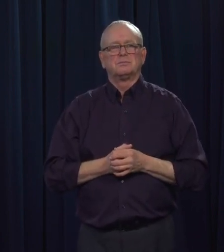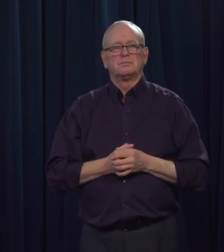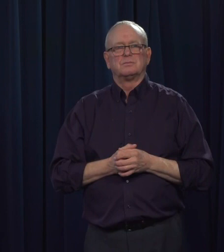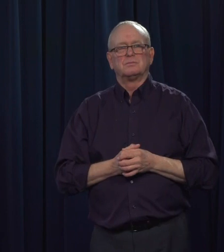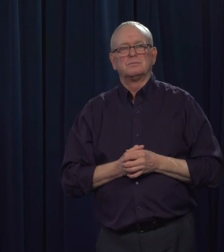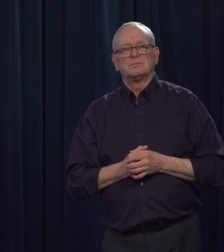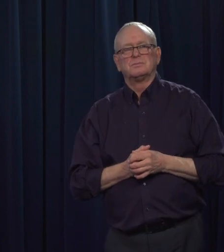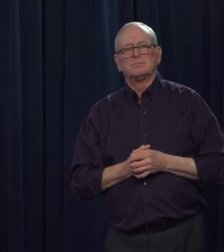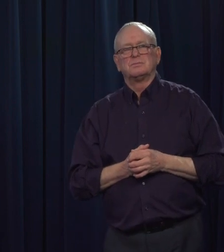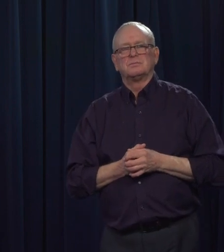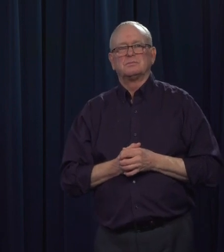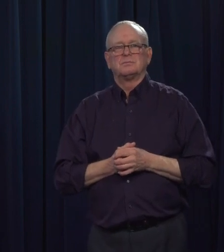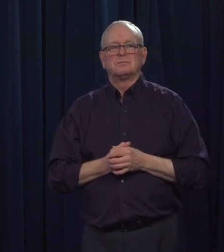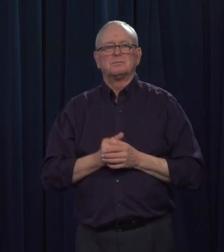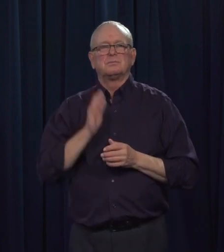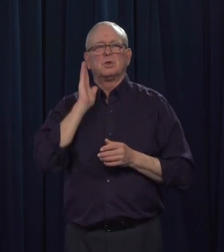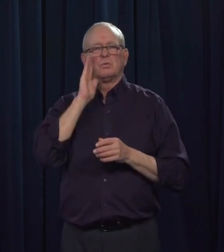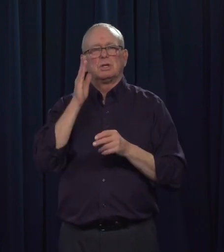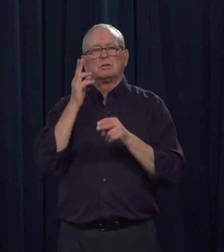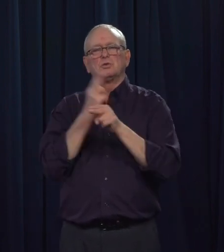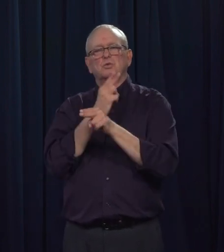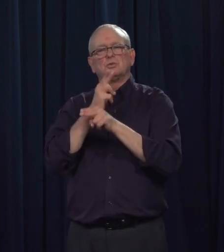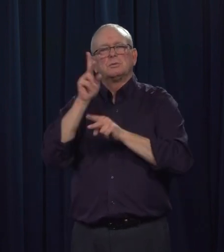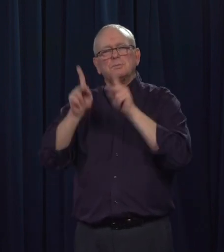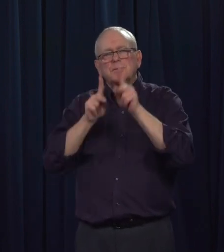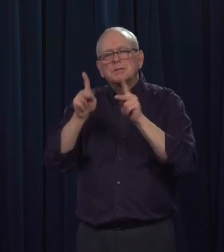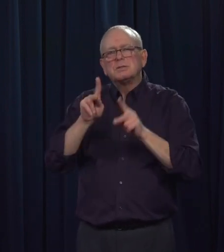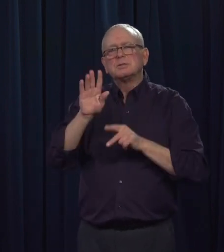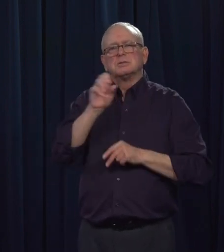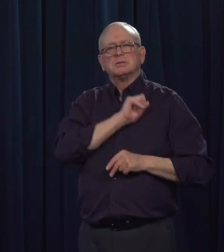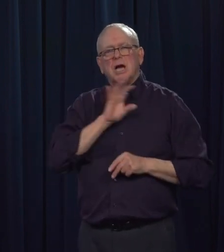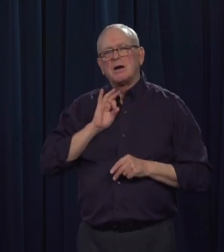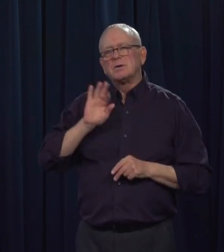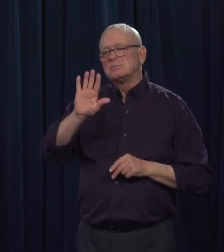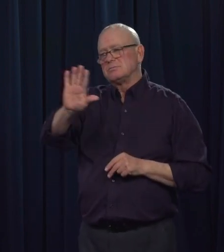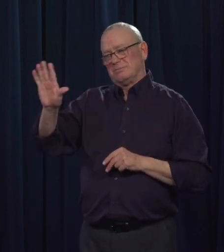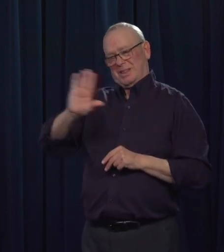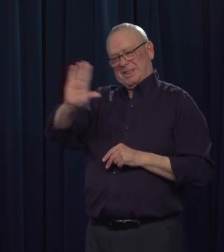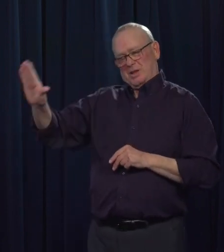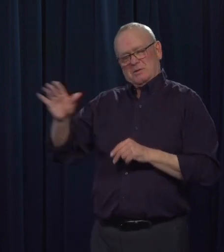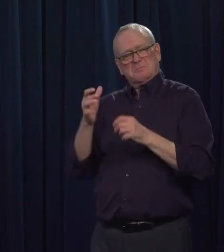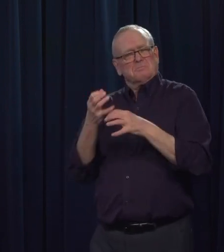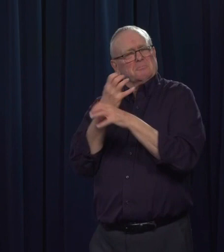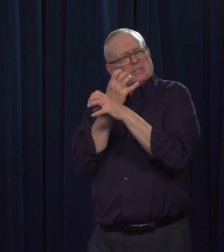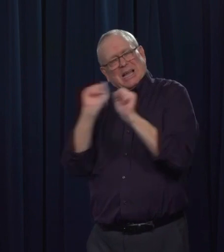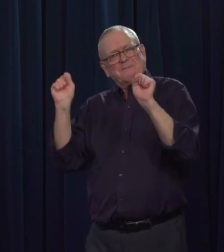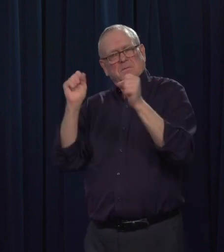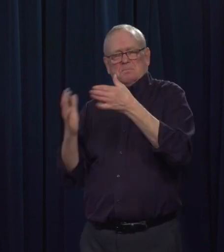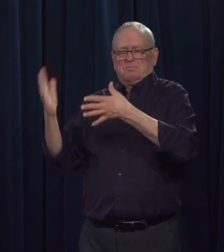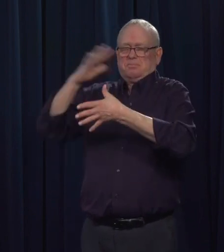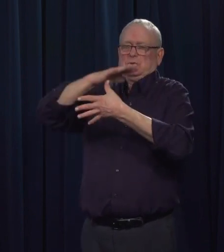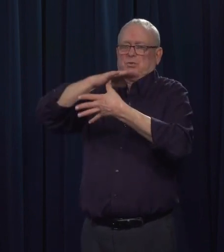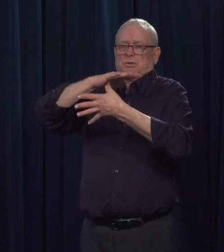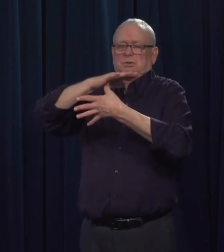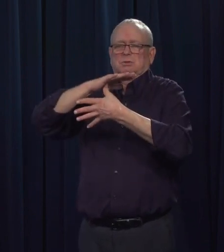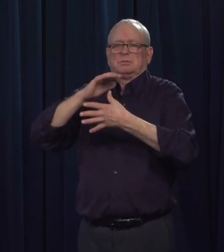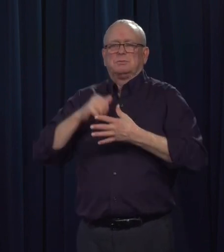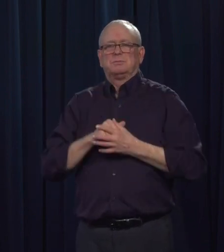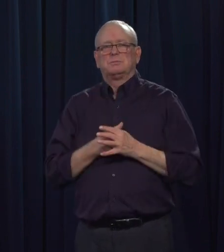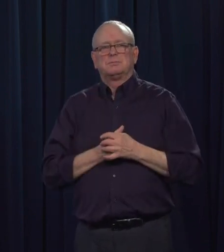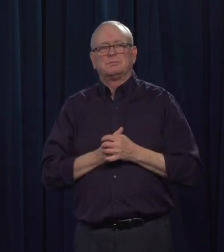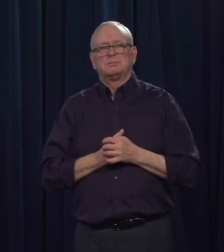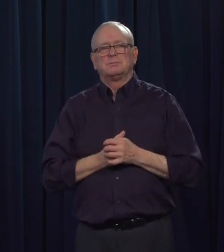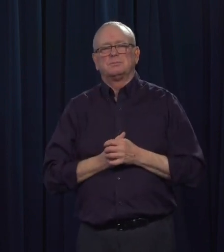It has been close to a week since strict measures for social distancing and mass gatherings were put in place. And with the warm weather now